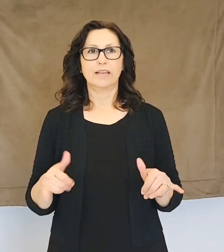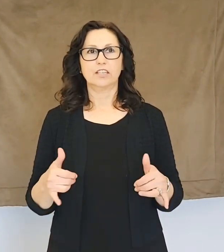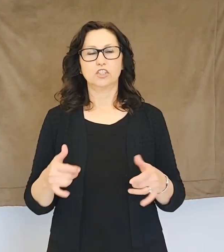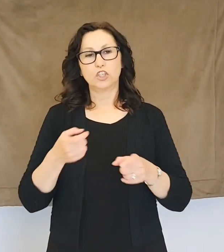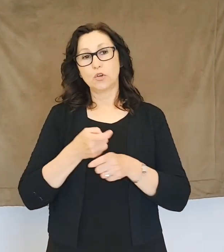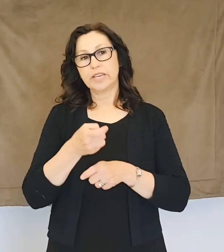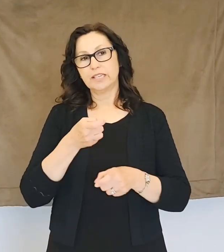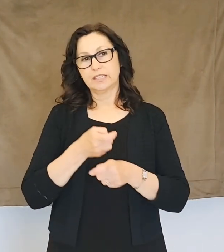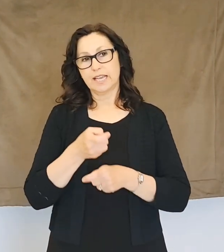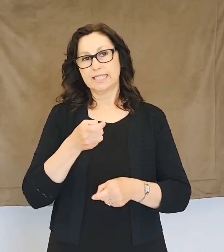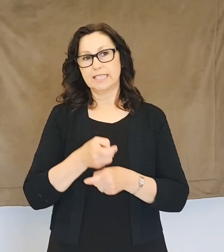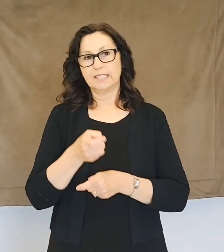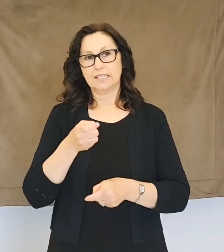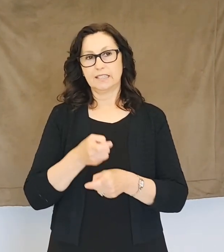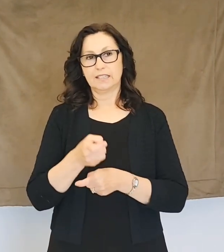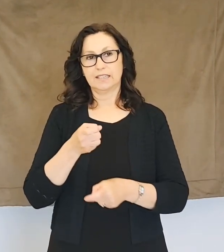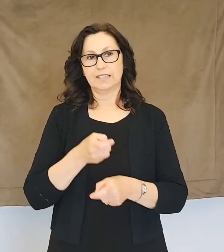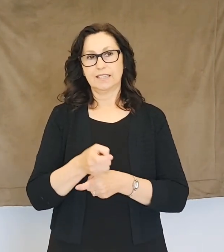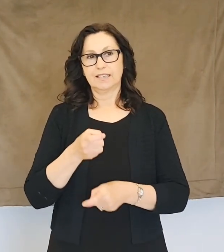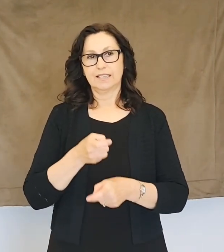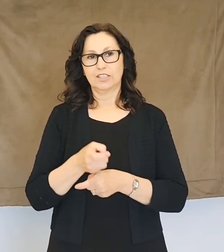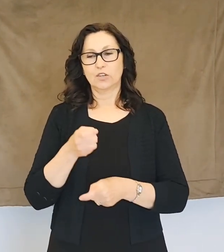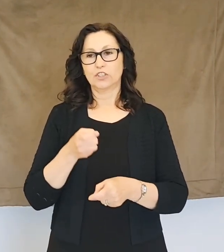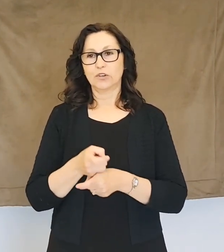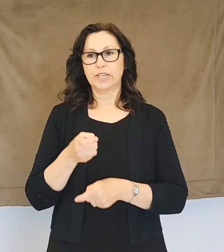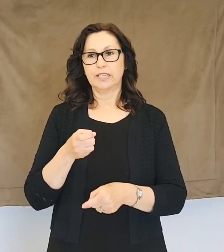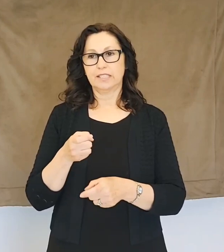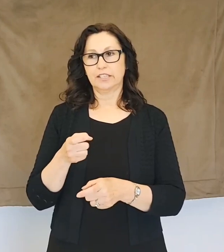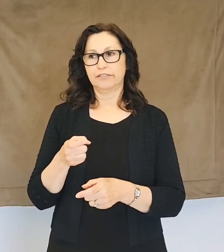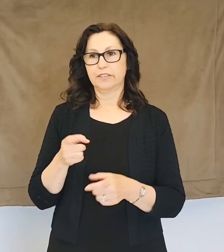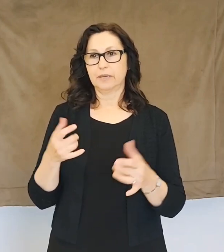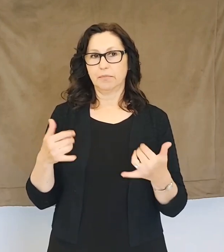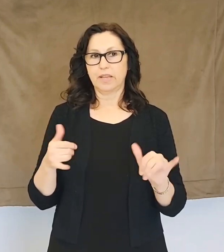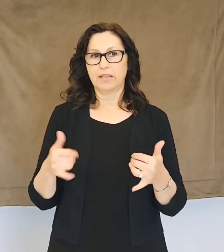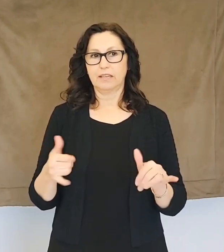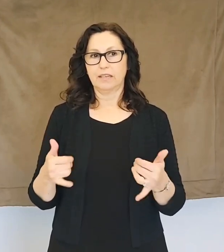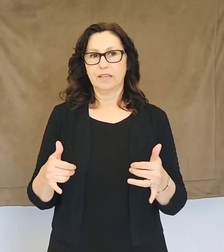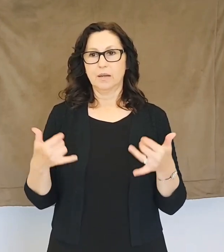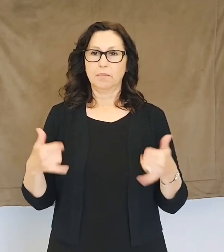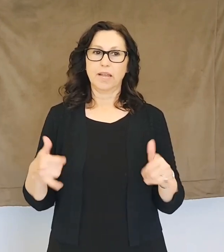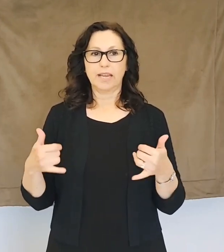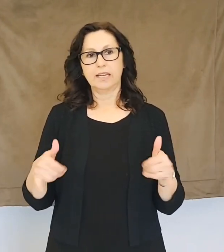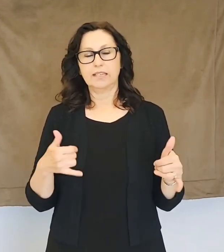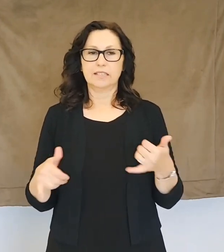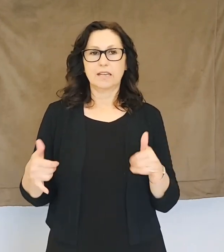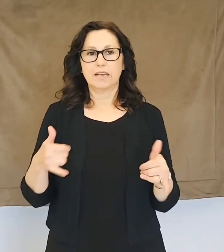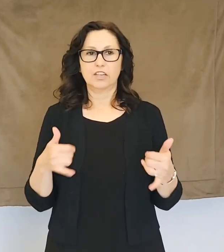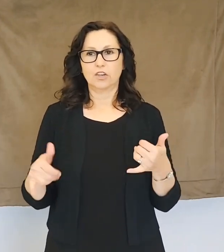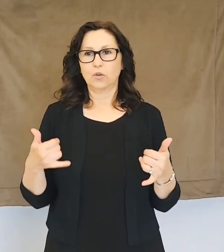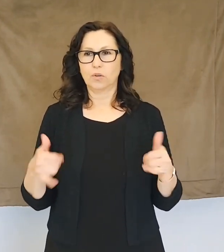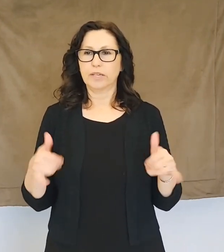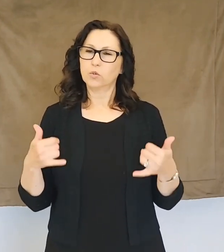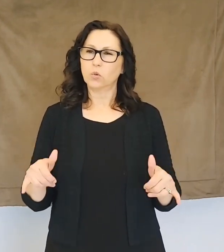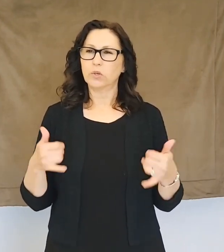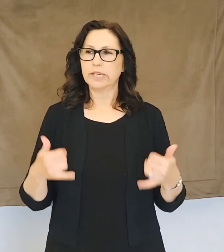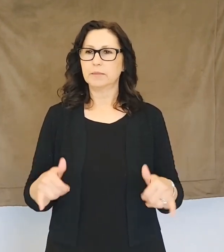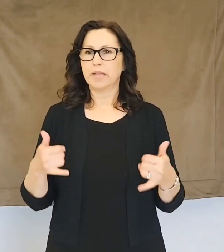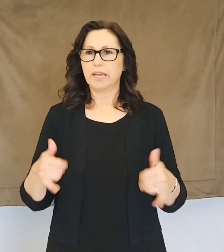Playing. Joking is like teasing. So joking is different than playing. Playing is like, you know, like toys,